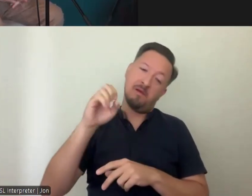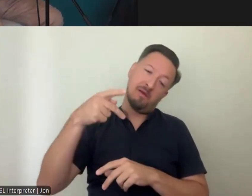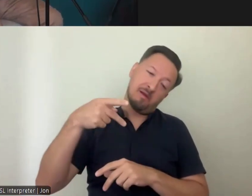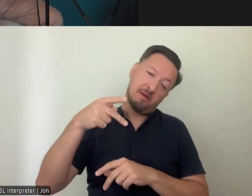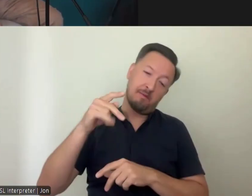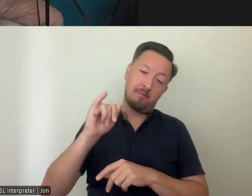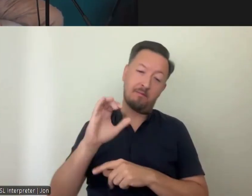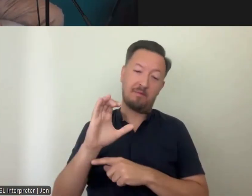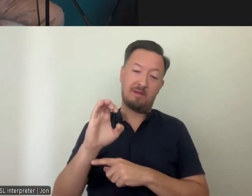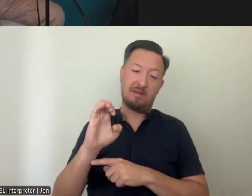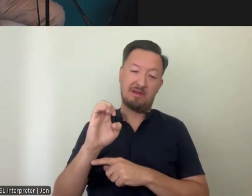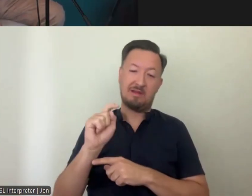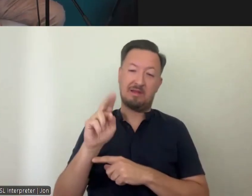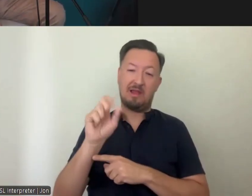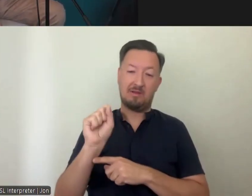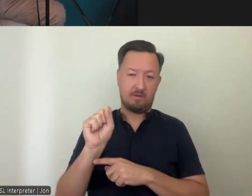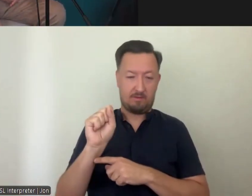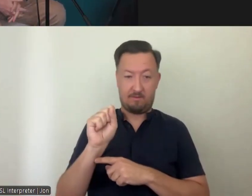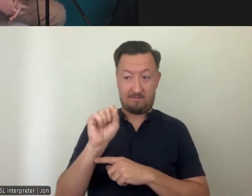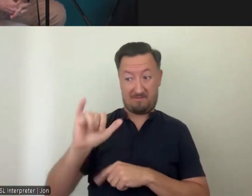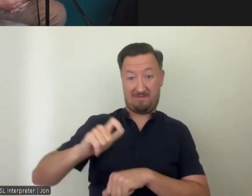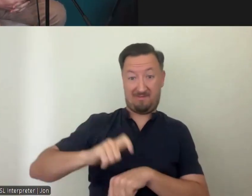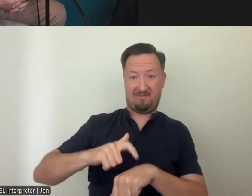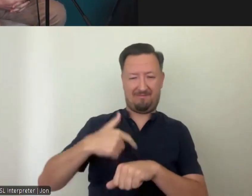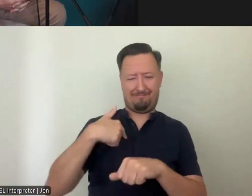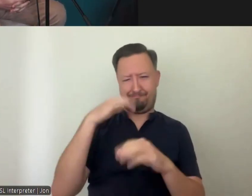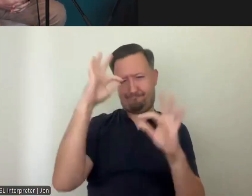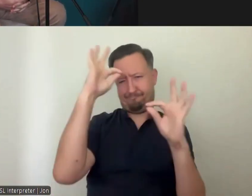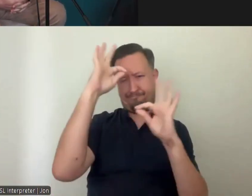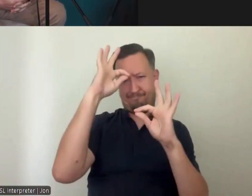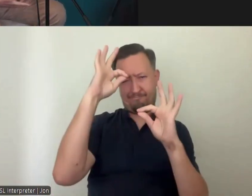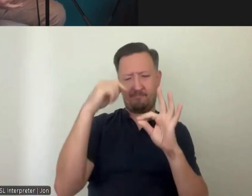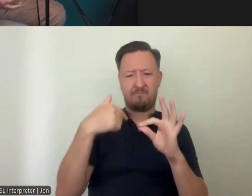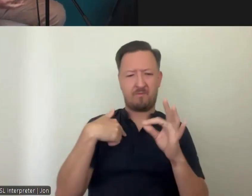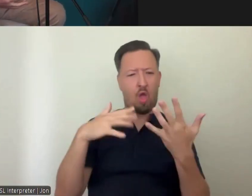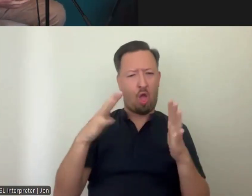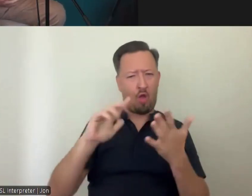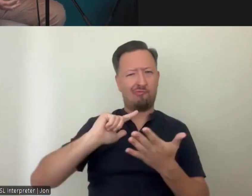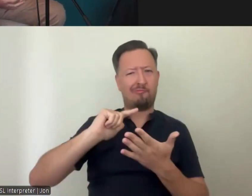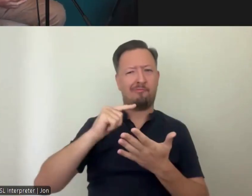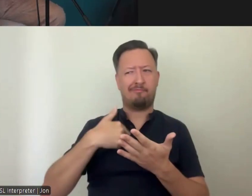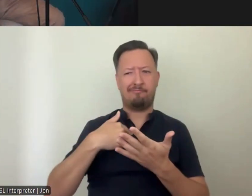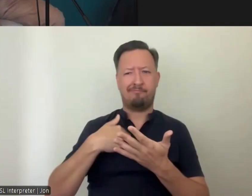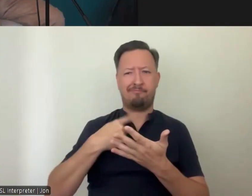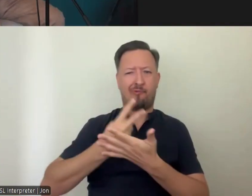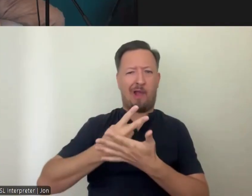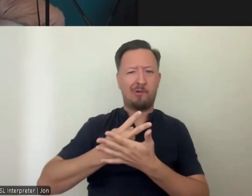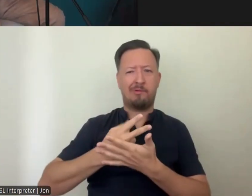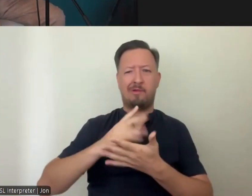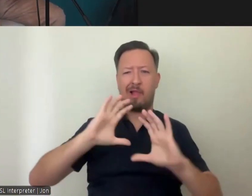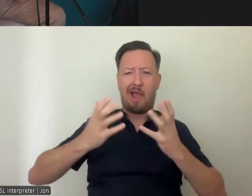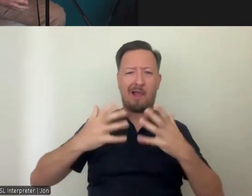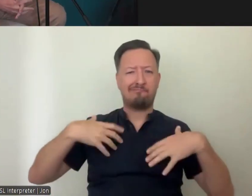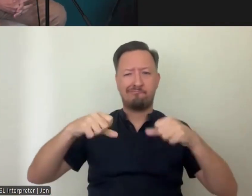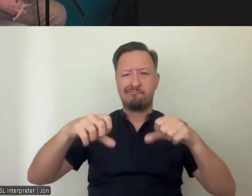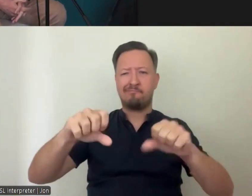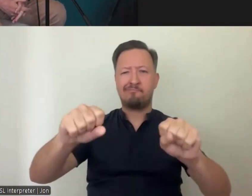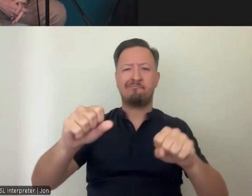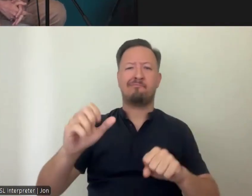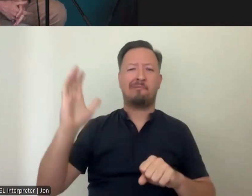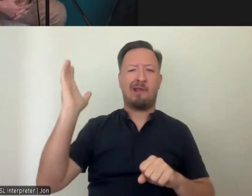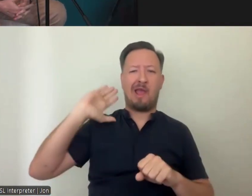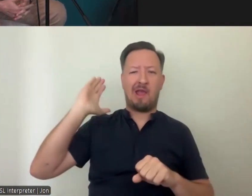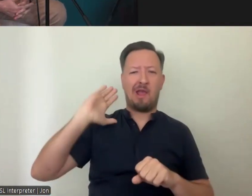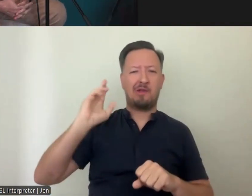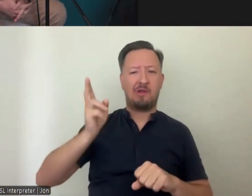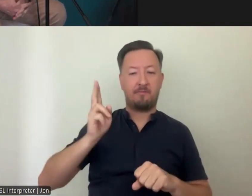knew nothing about at that time, even though I had taken graduate level courses in ancient philosophy, never heard of Epictetus.